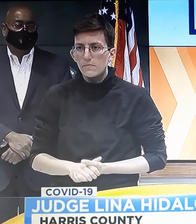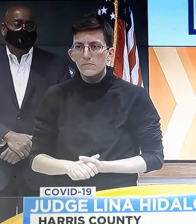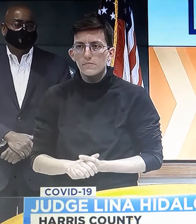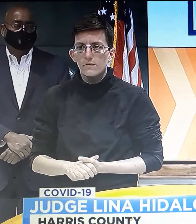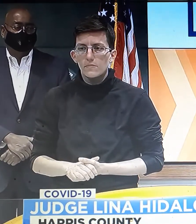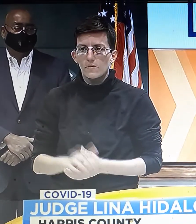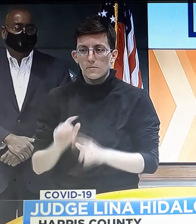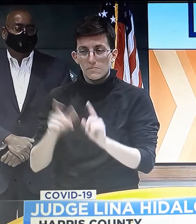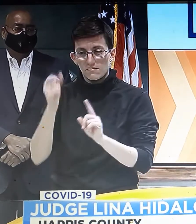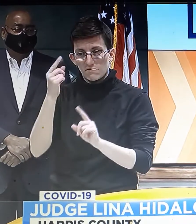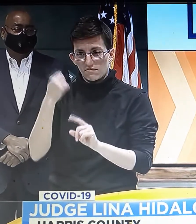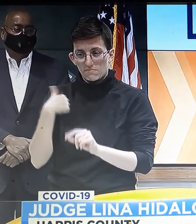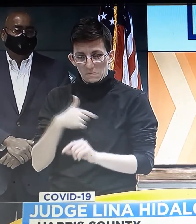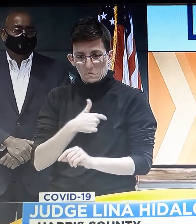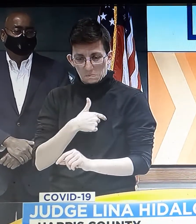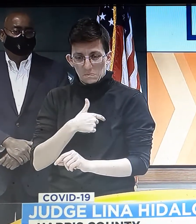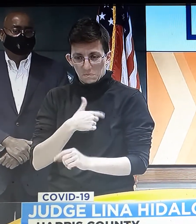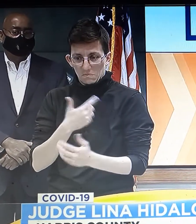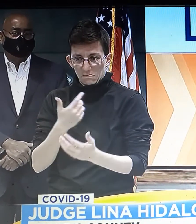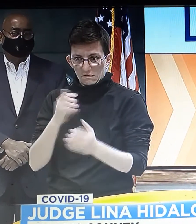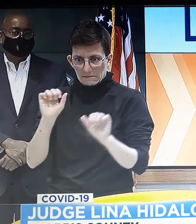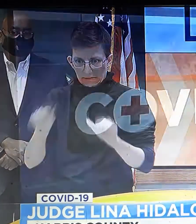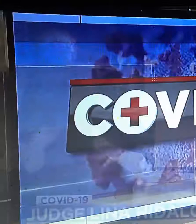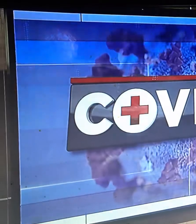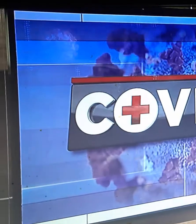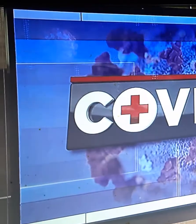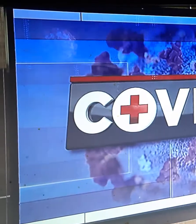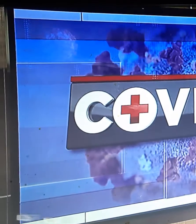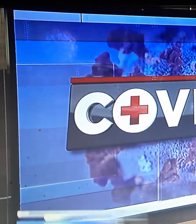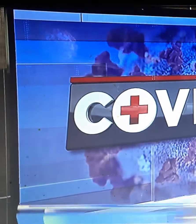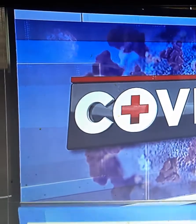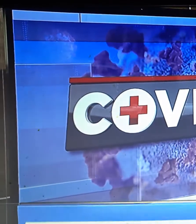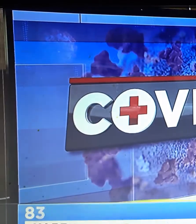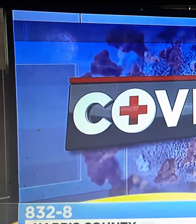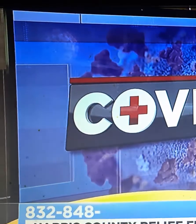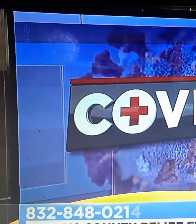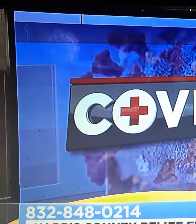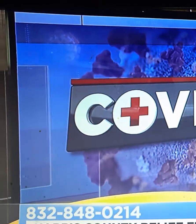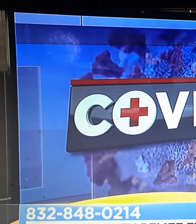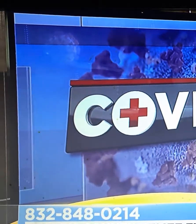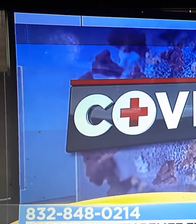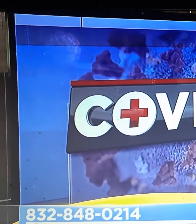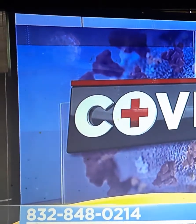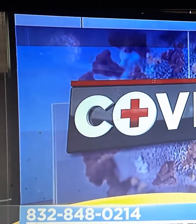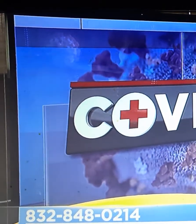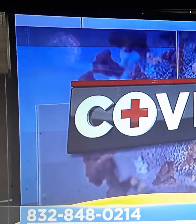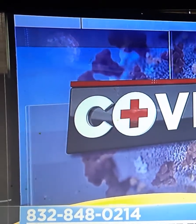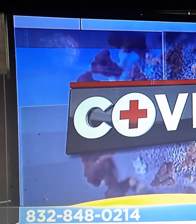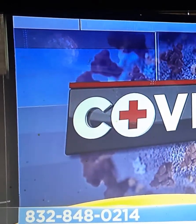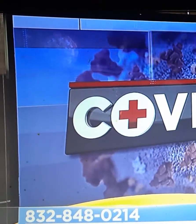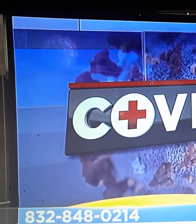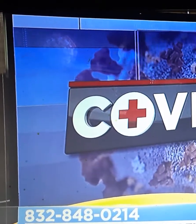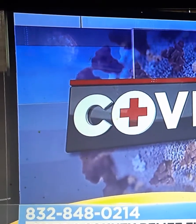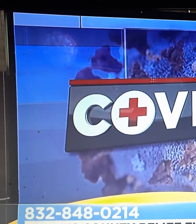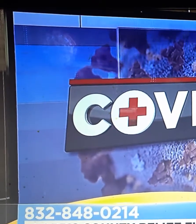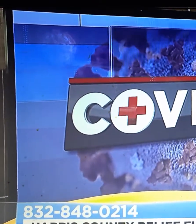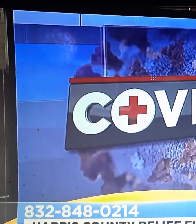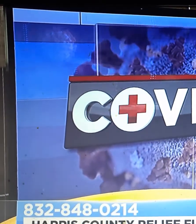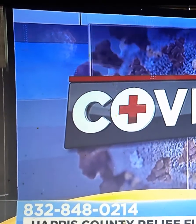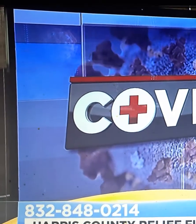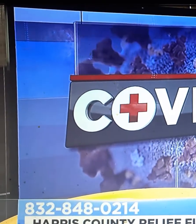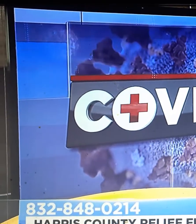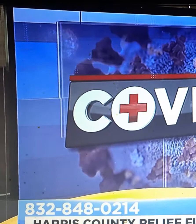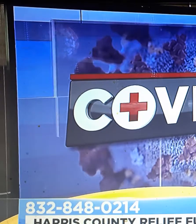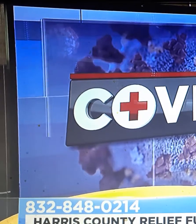not powerless to help a large number of people. All right, so we've got a link on our website, abc13.com, to help you get to the Harris County Relief